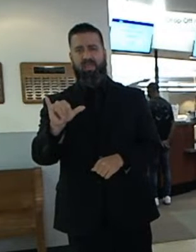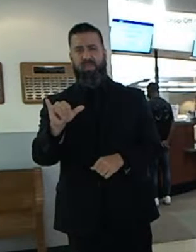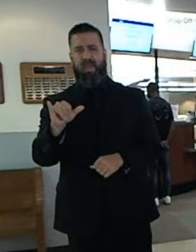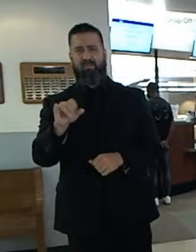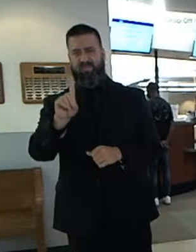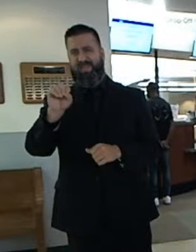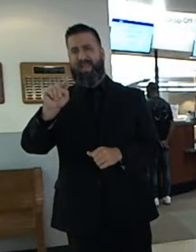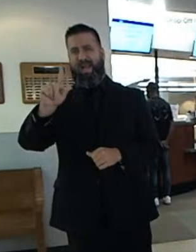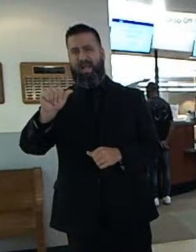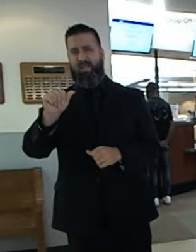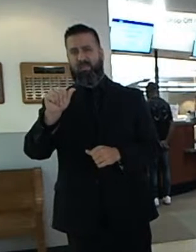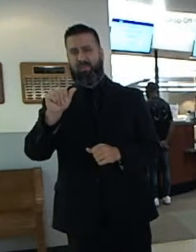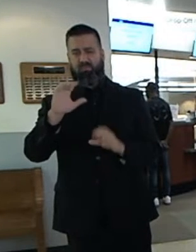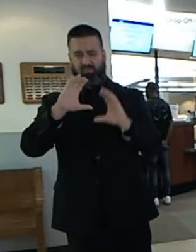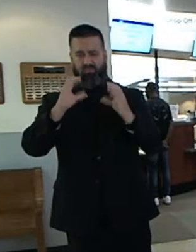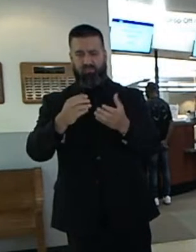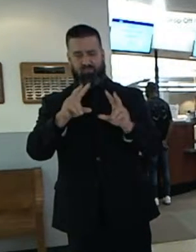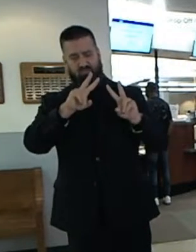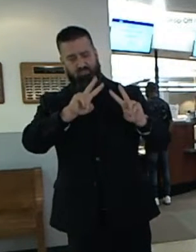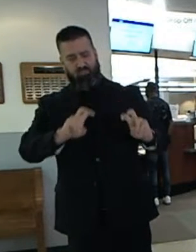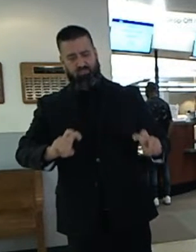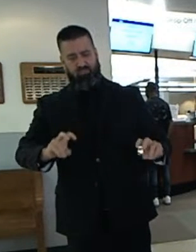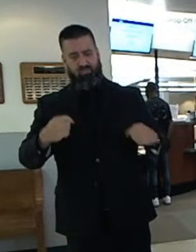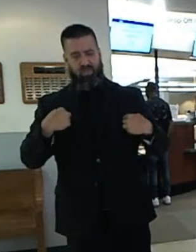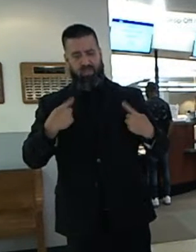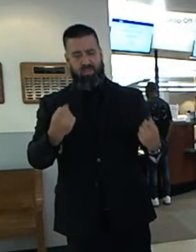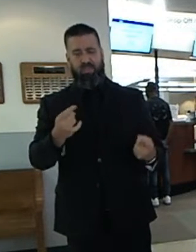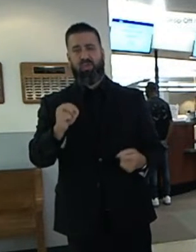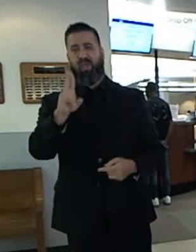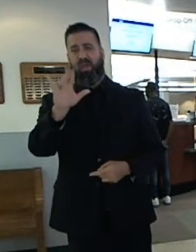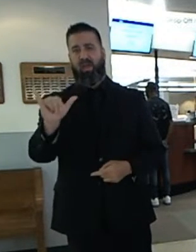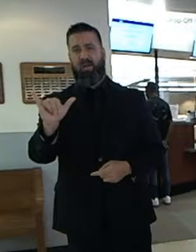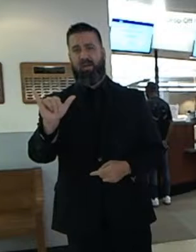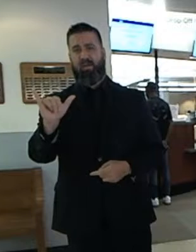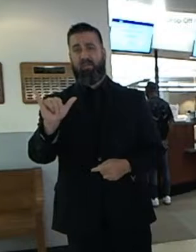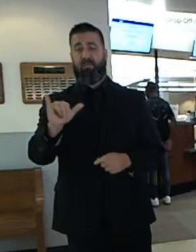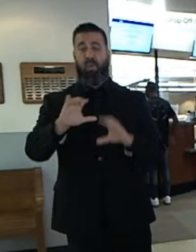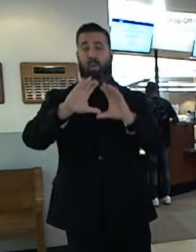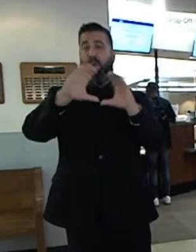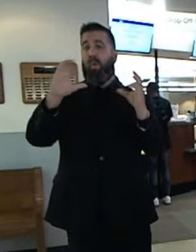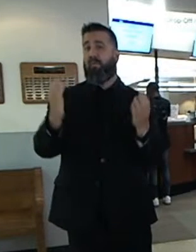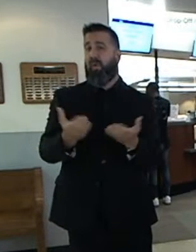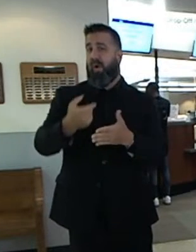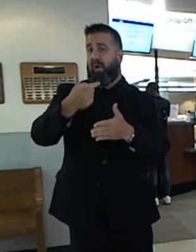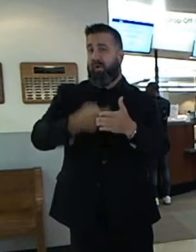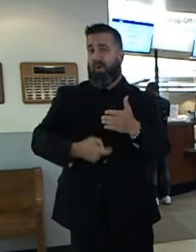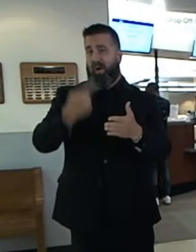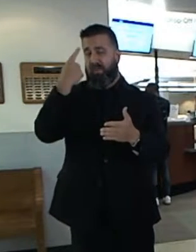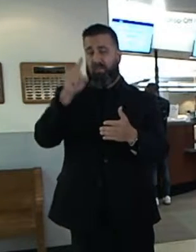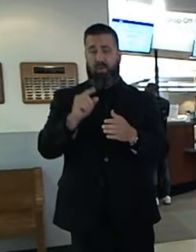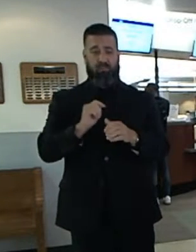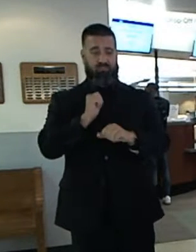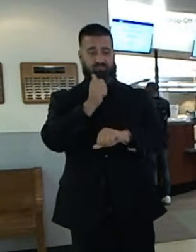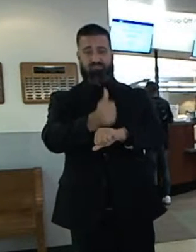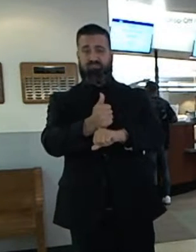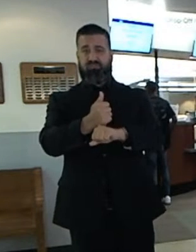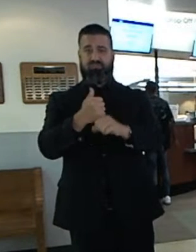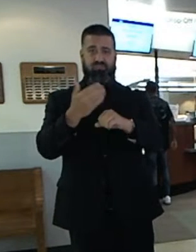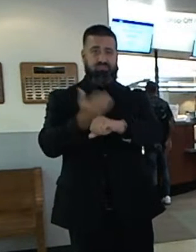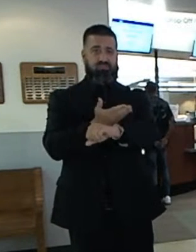soft opening in July. The estimated overall project cost here for this first floor renovation was